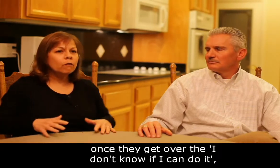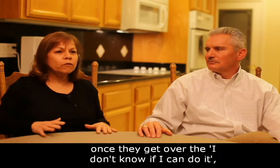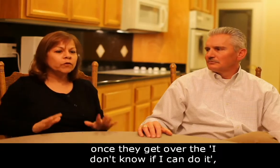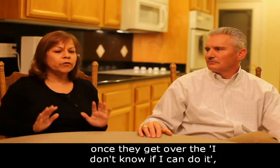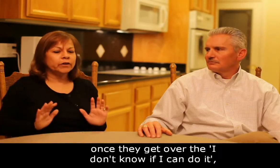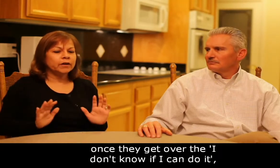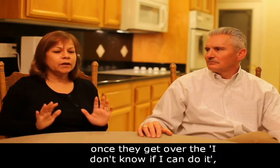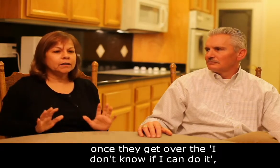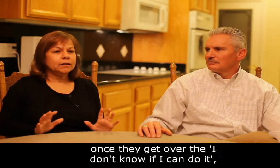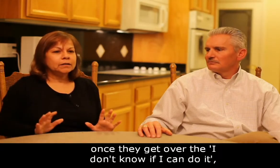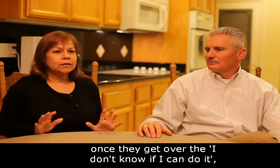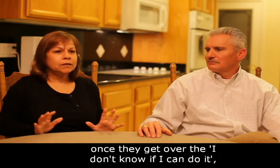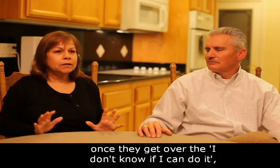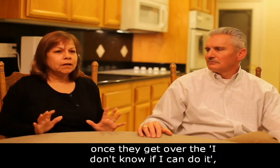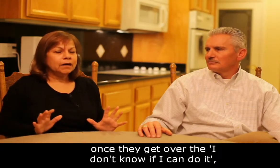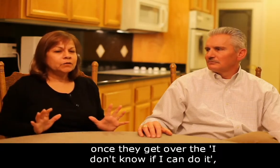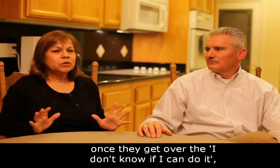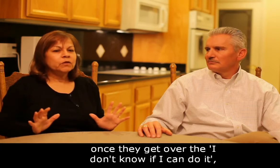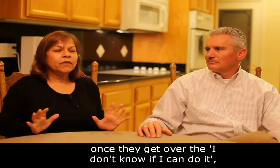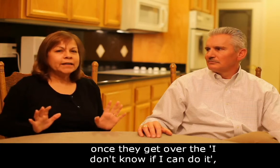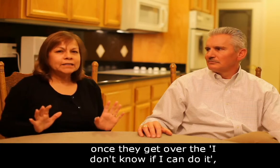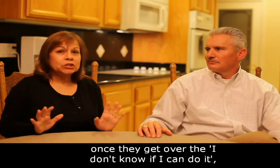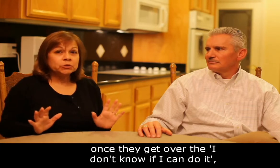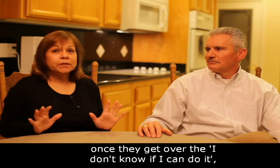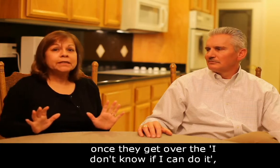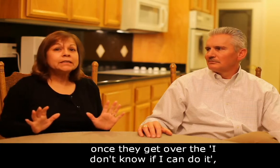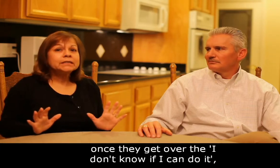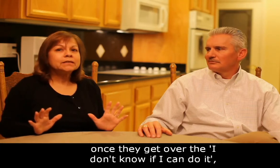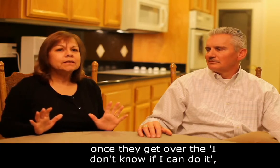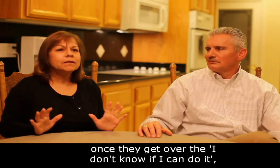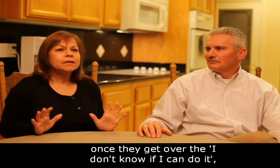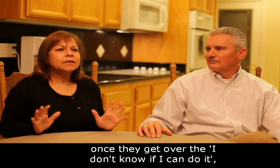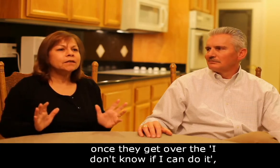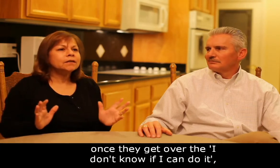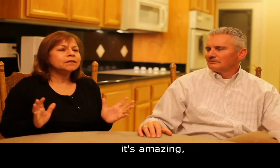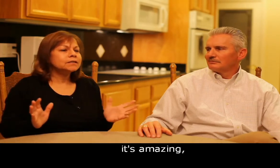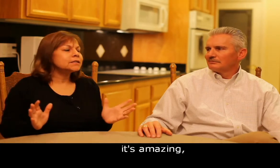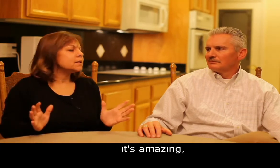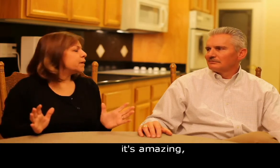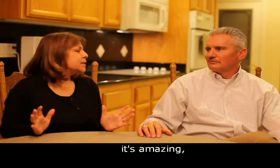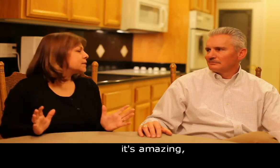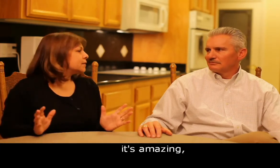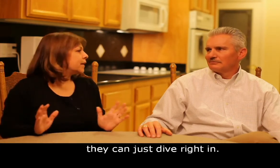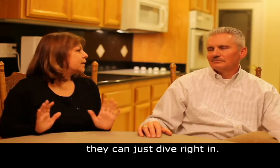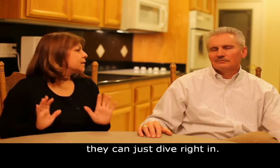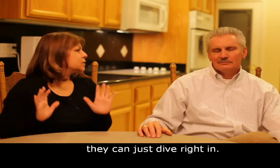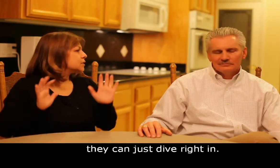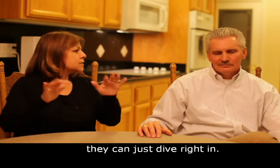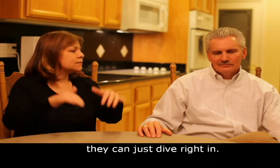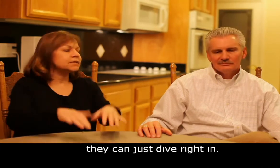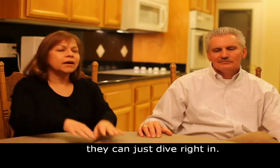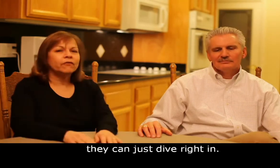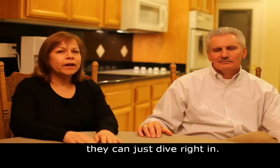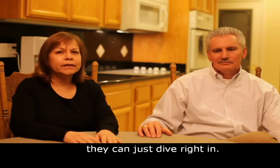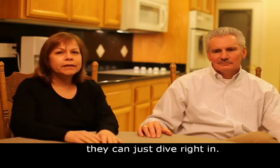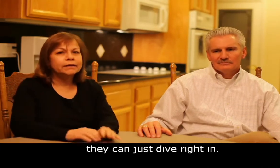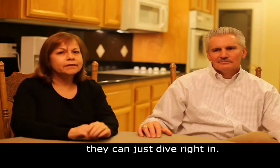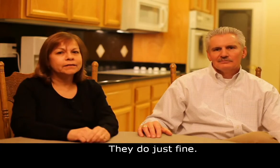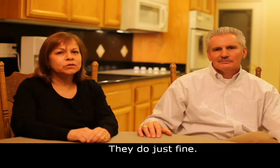over the, I don't know if I can do it, it's amazing. They can just dive right in, and they do